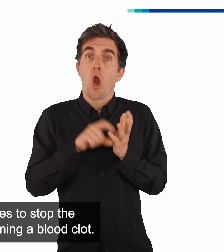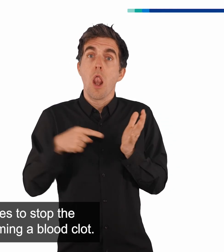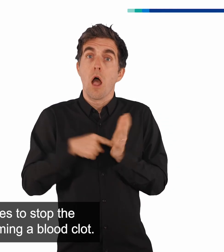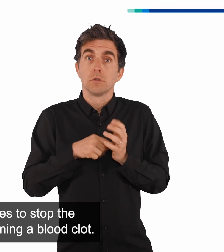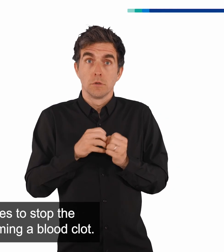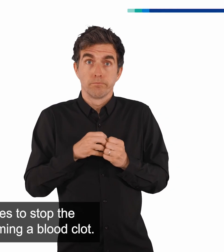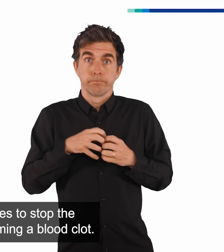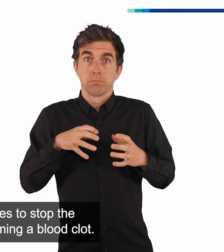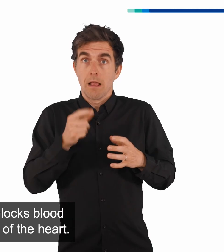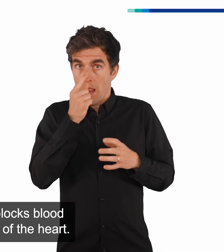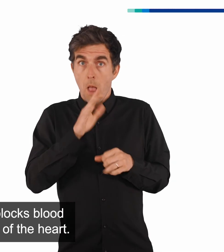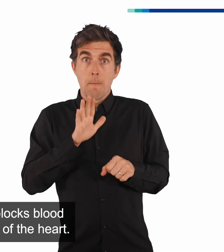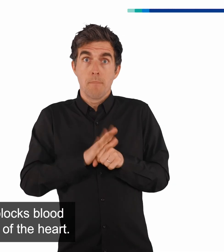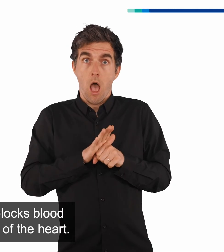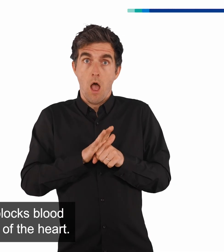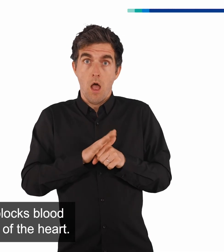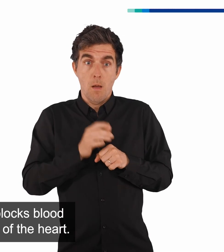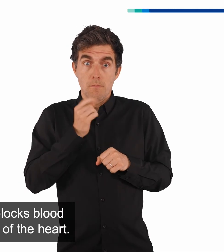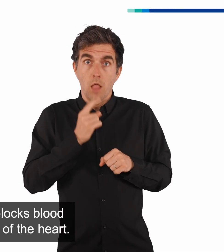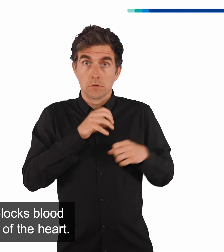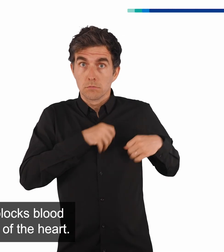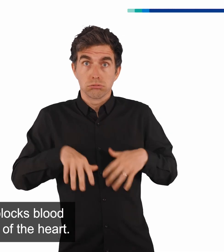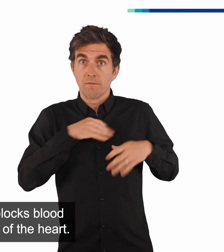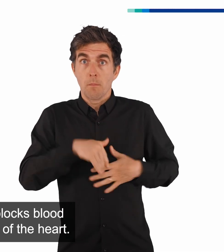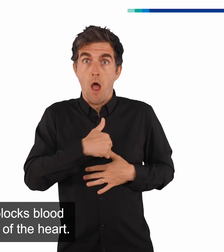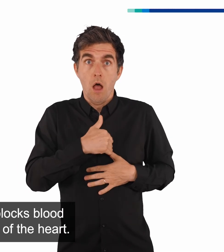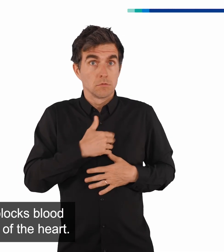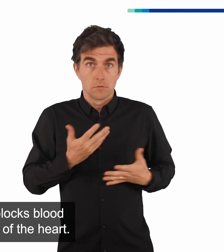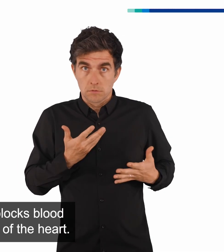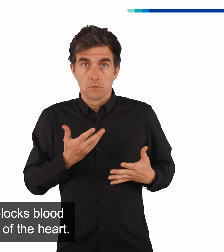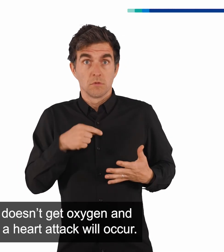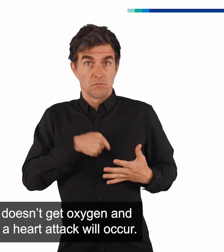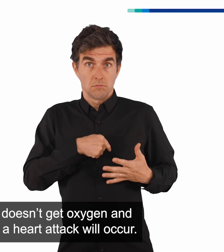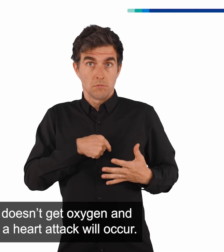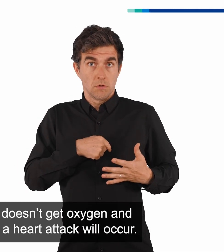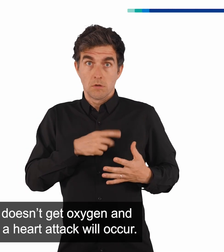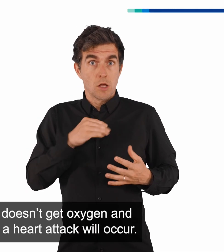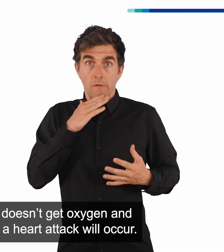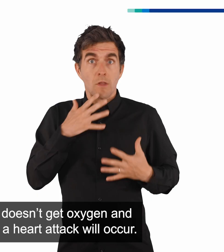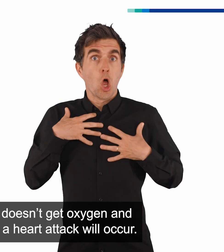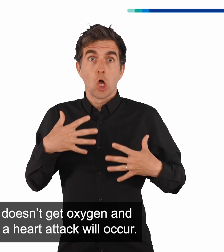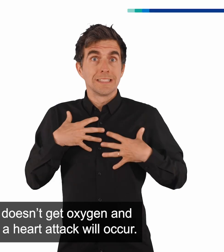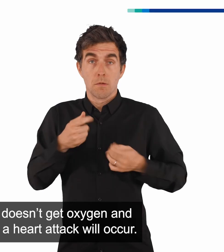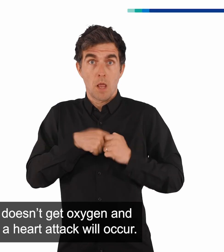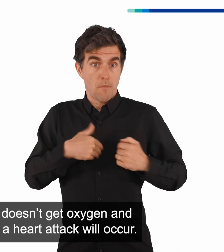of the heart doesn't get oxygen and stops working properly, symptoms of a heart attack include